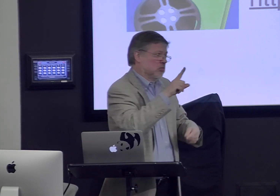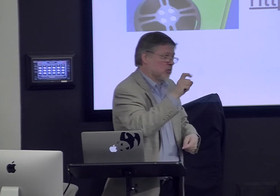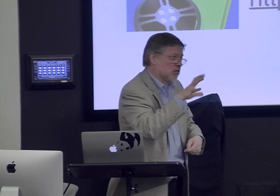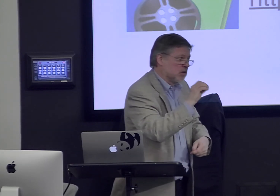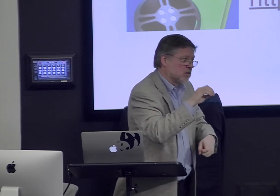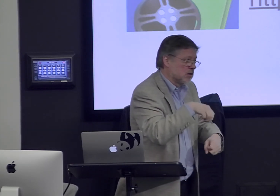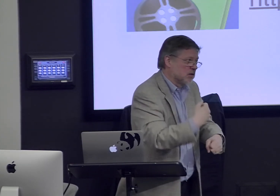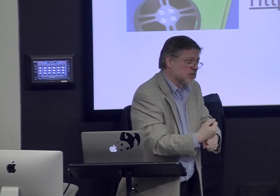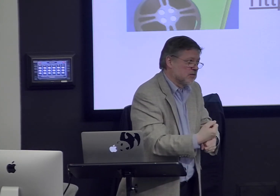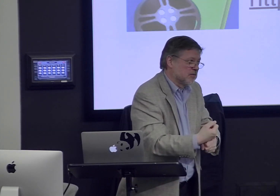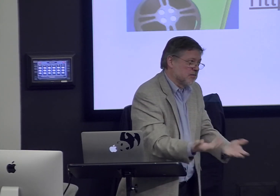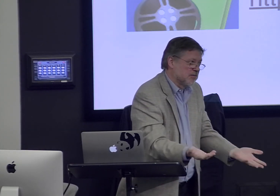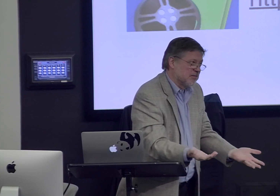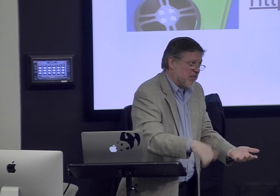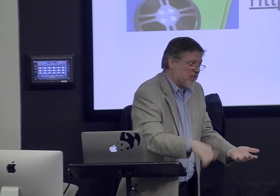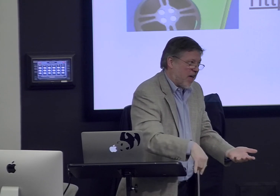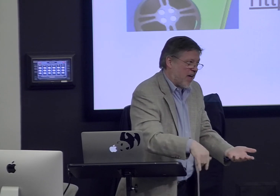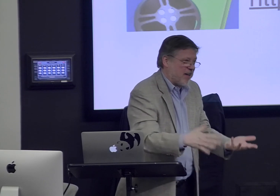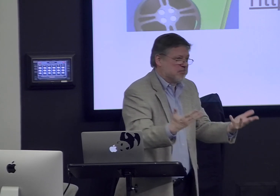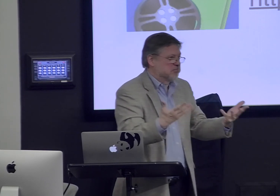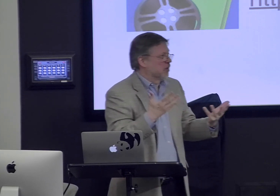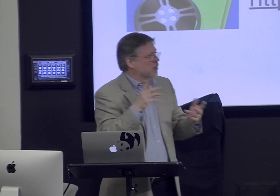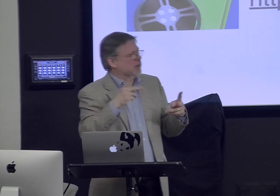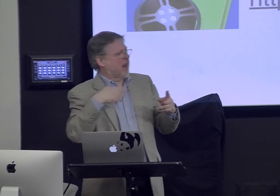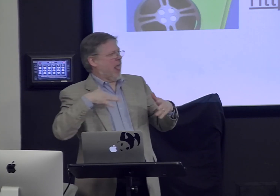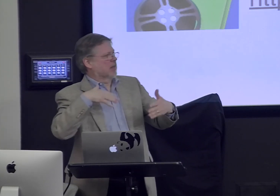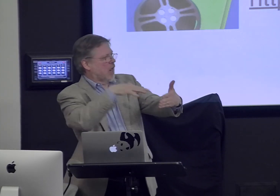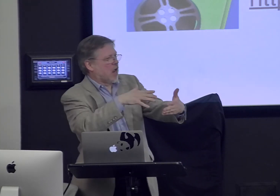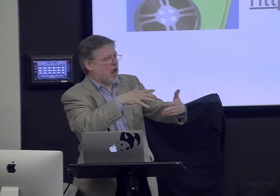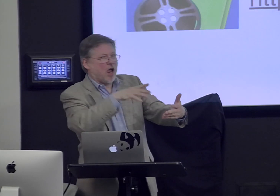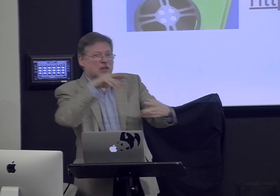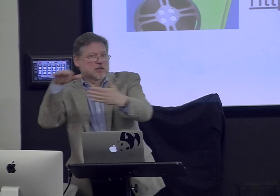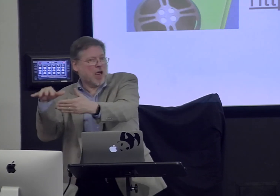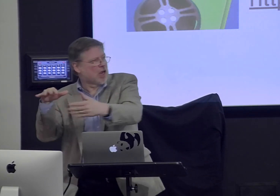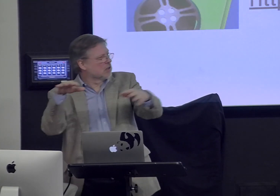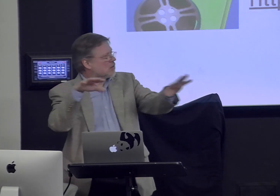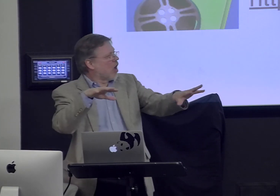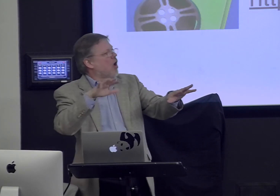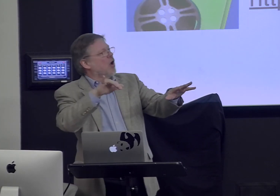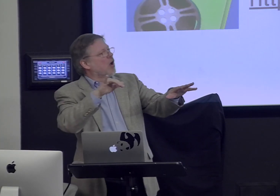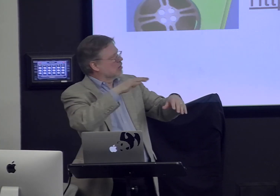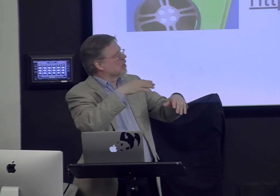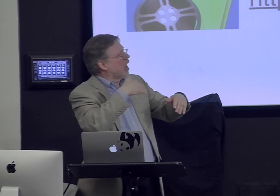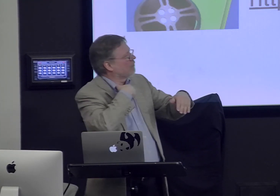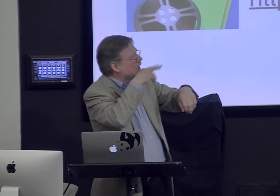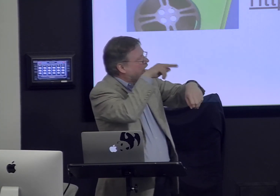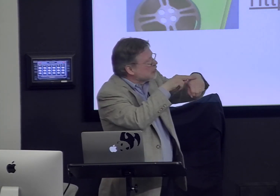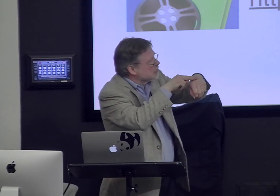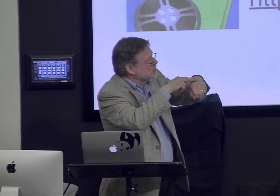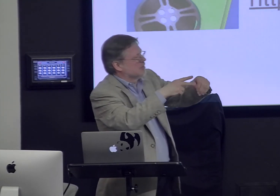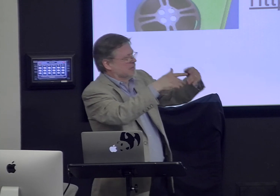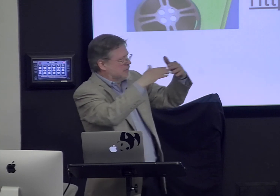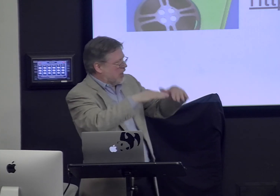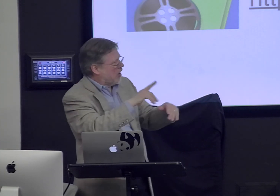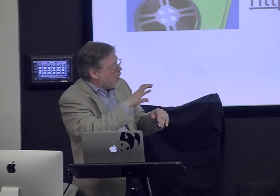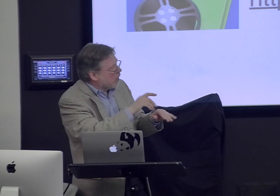variety in a single community where people come from all over. But then as one community gets formed, you